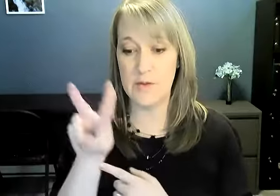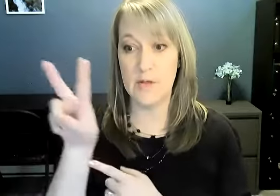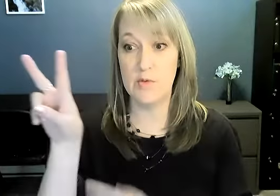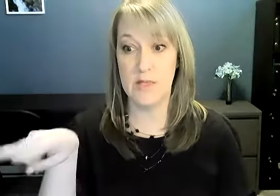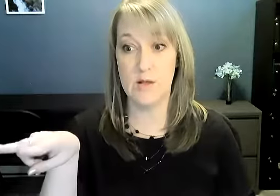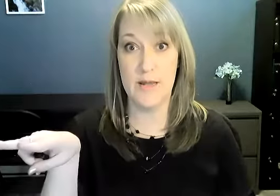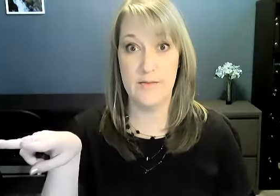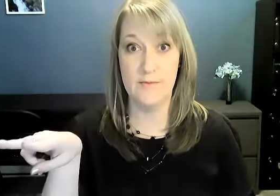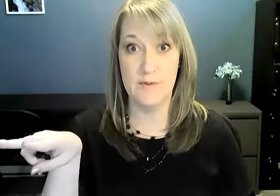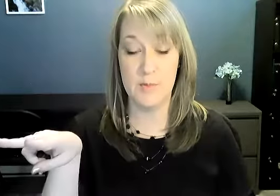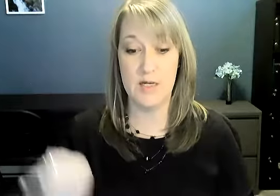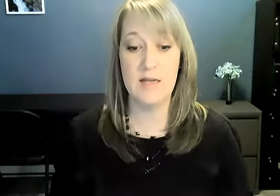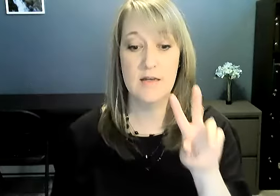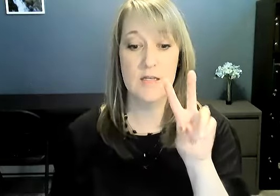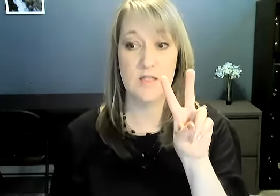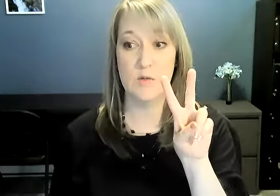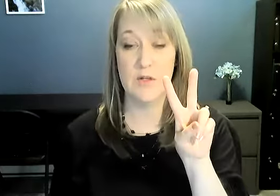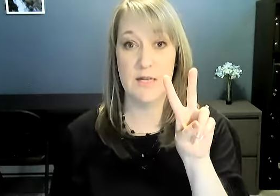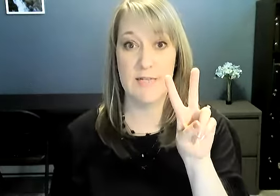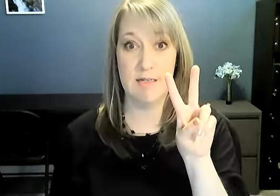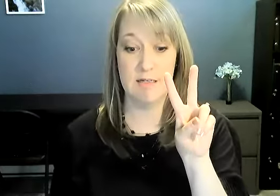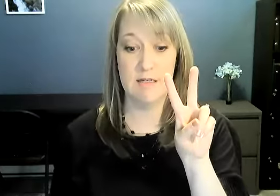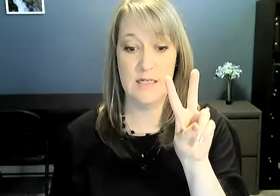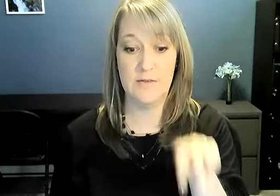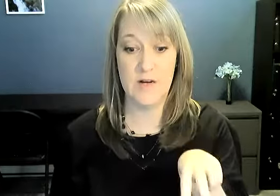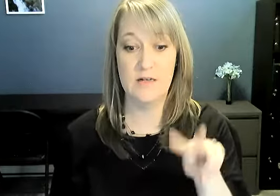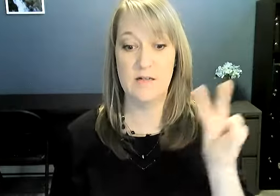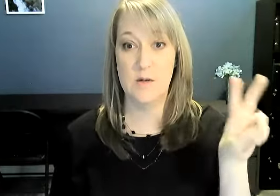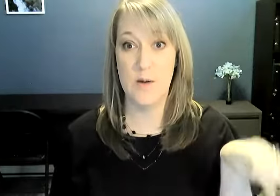you move a little away from your body. So if you're left-handed, in front, away.